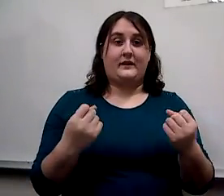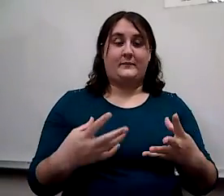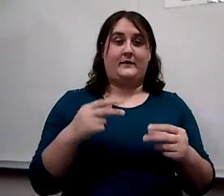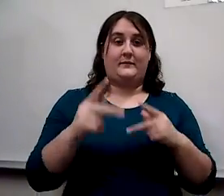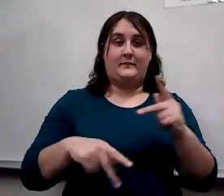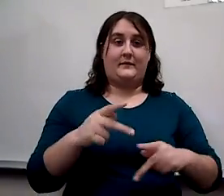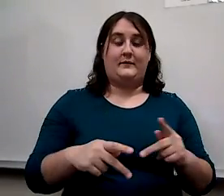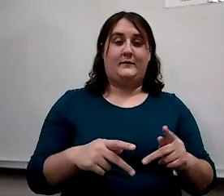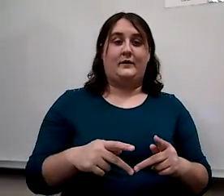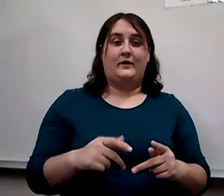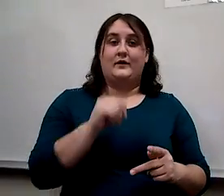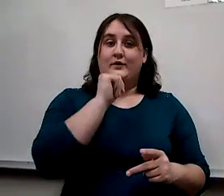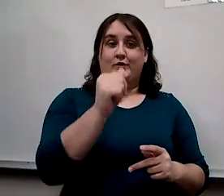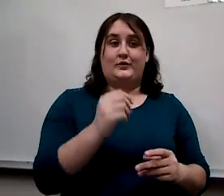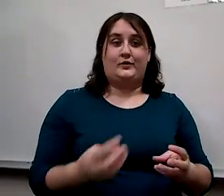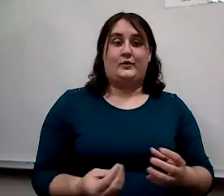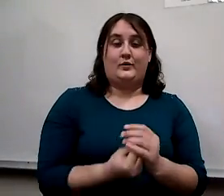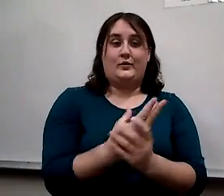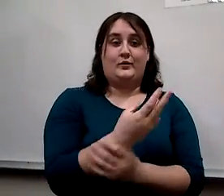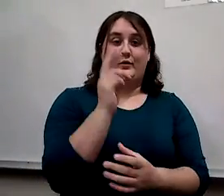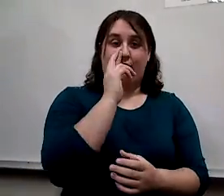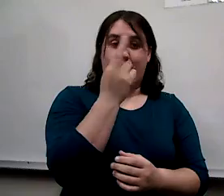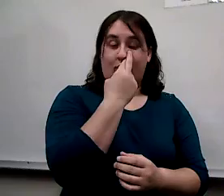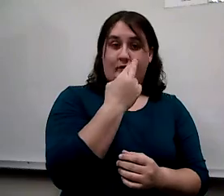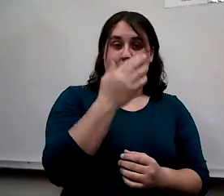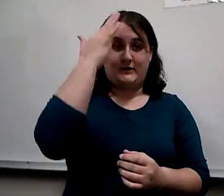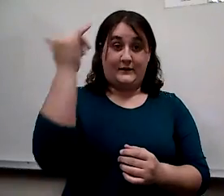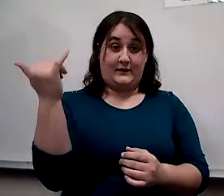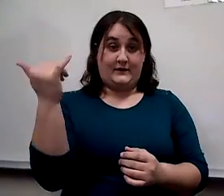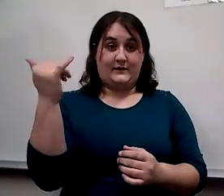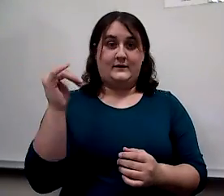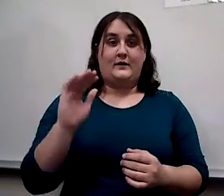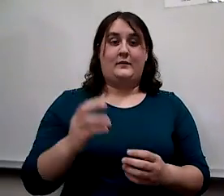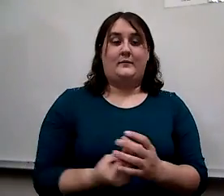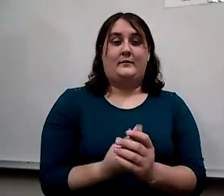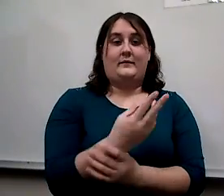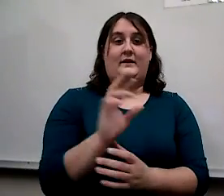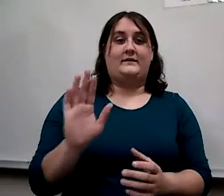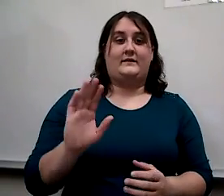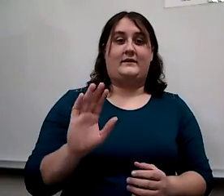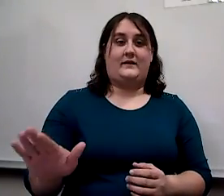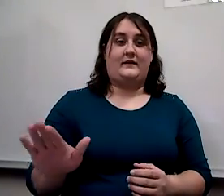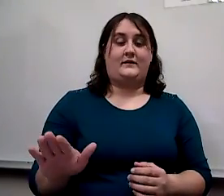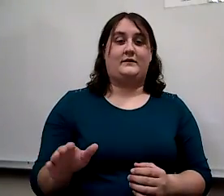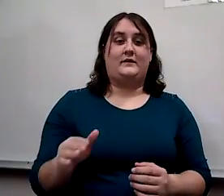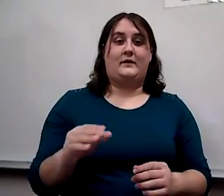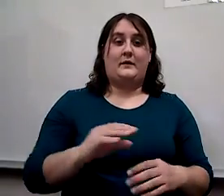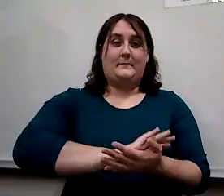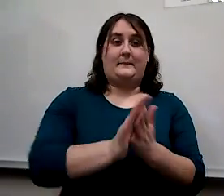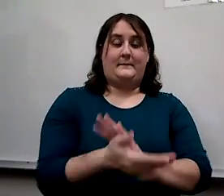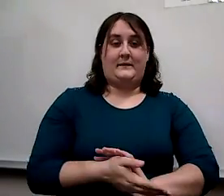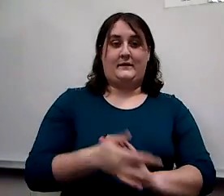their plants become sick. If you listen to their side of the story, they would have you believe that